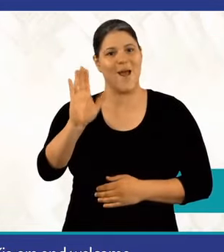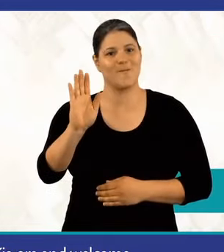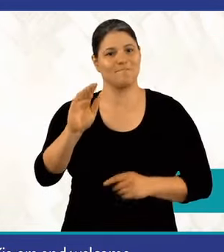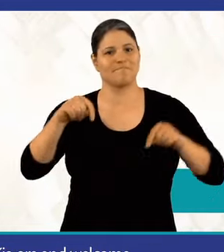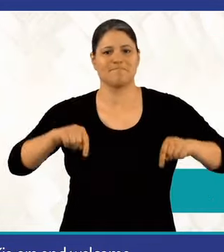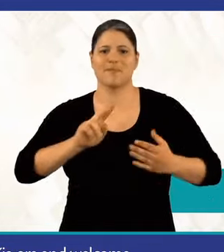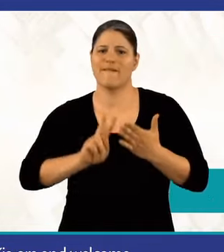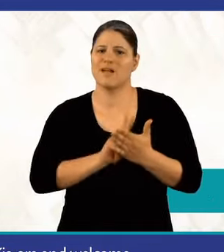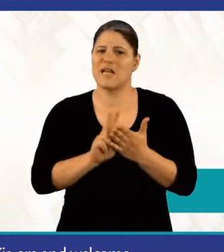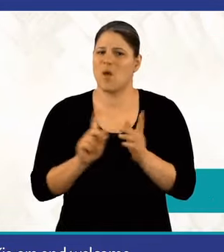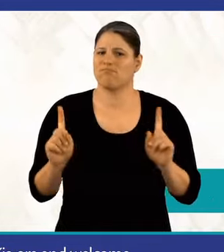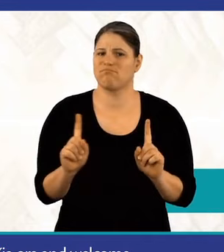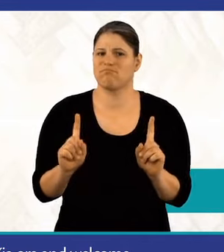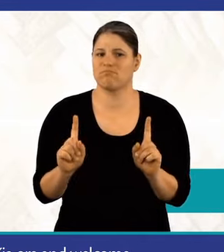What women need to know.